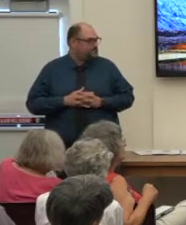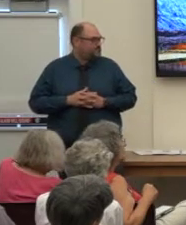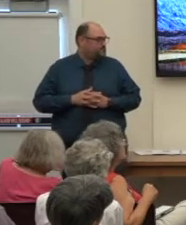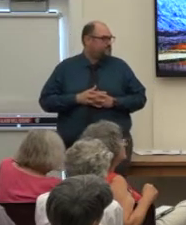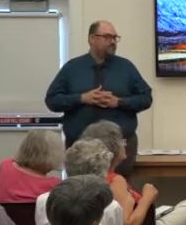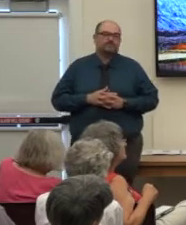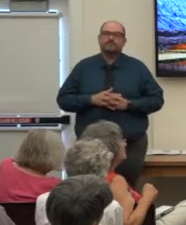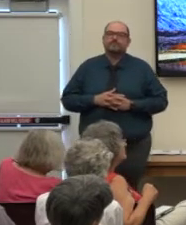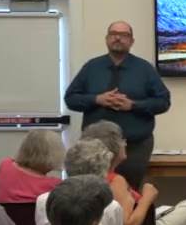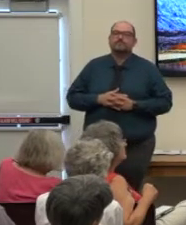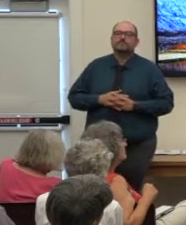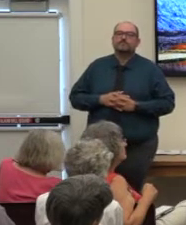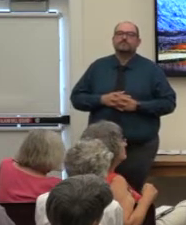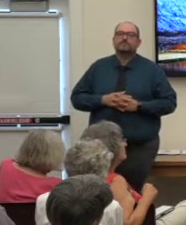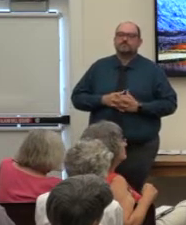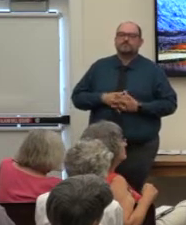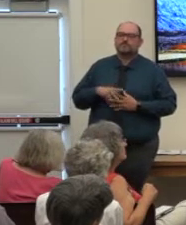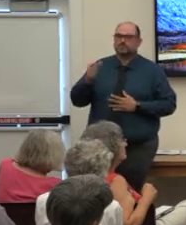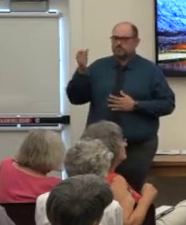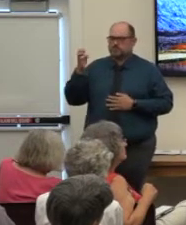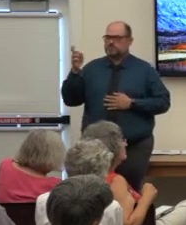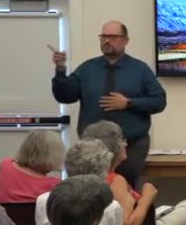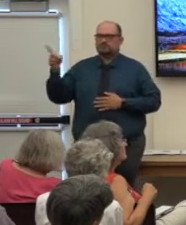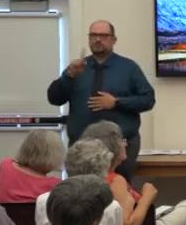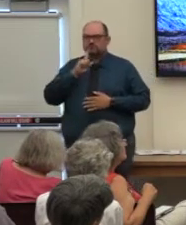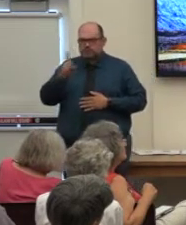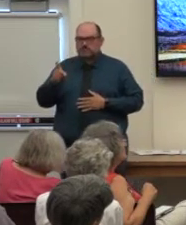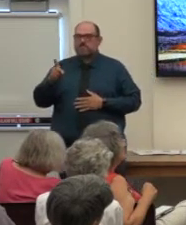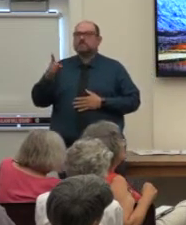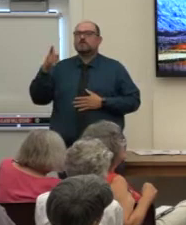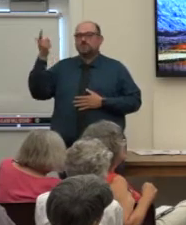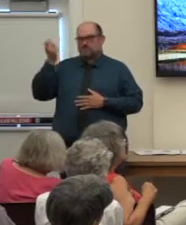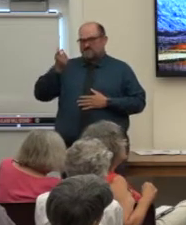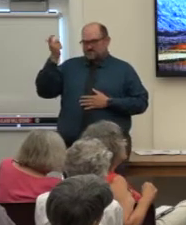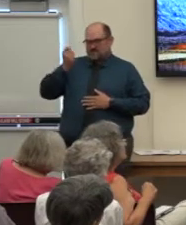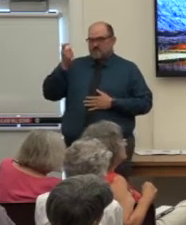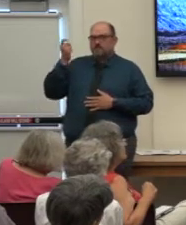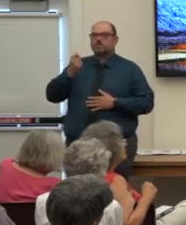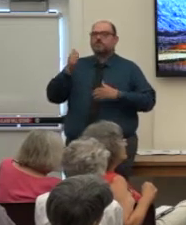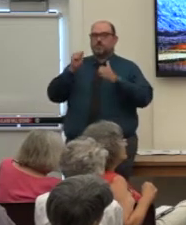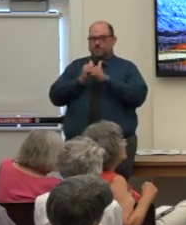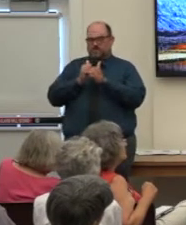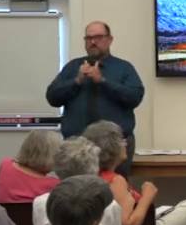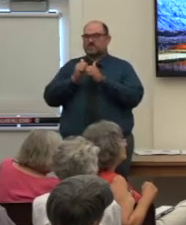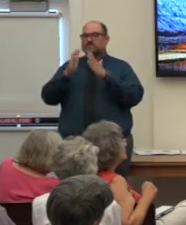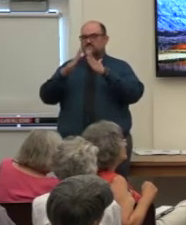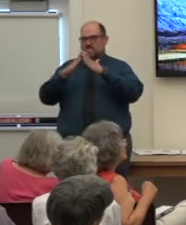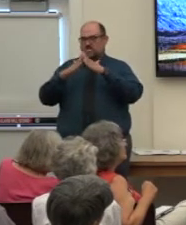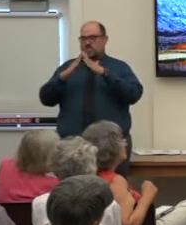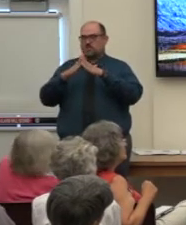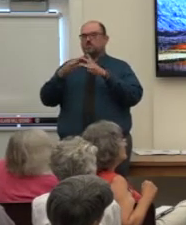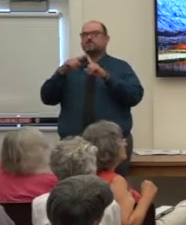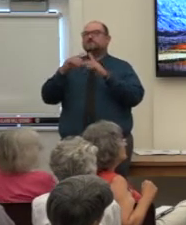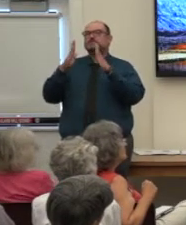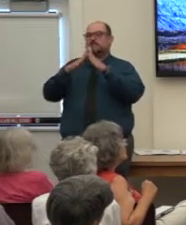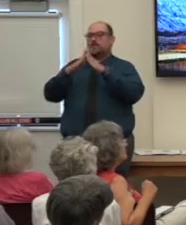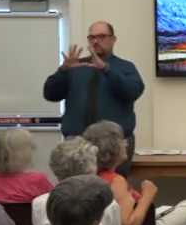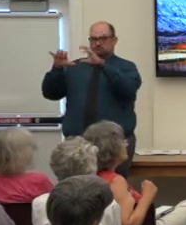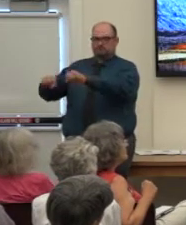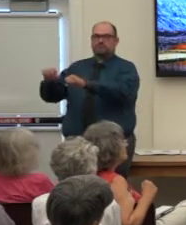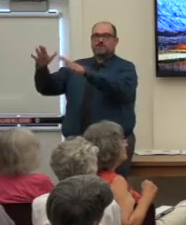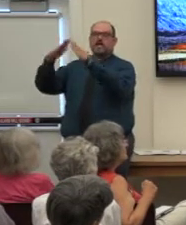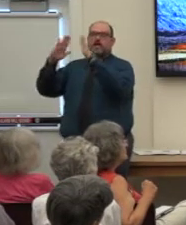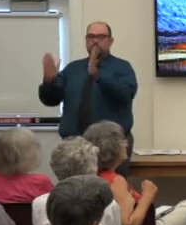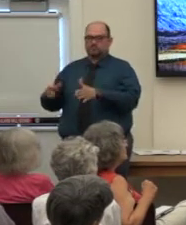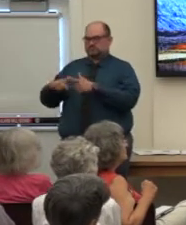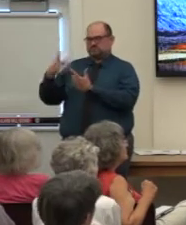typo here, she was really on welfare with the town. And so the town had her house when she died, and Aunt Florence fixed it